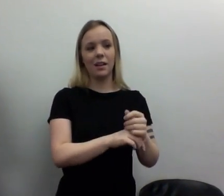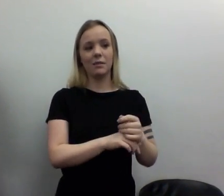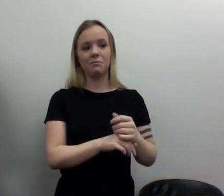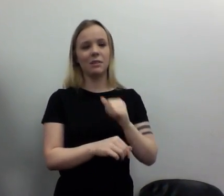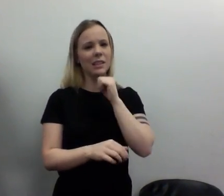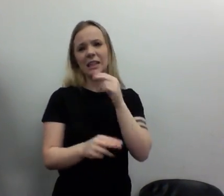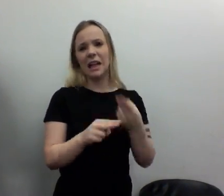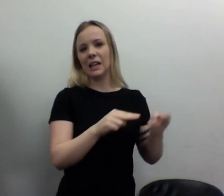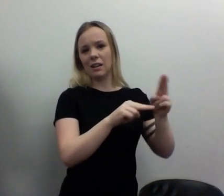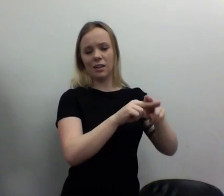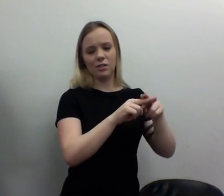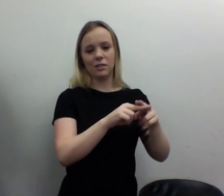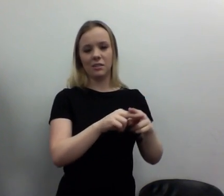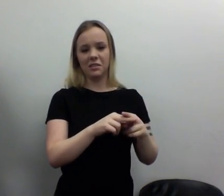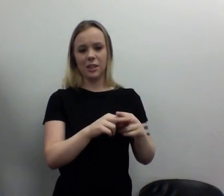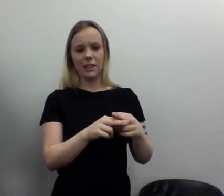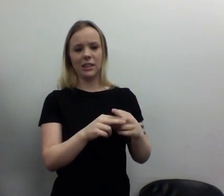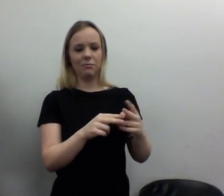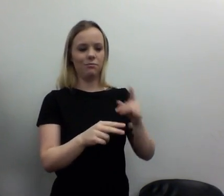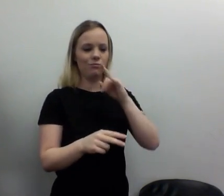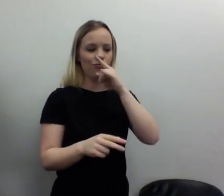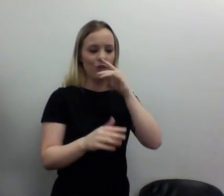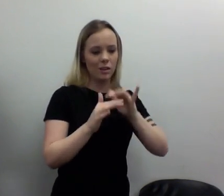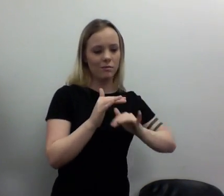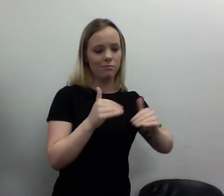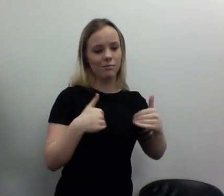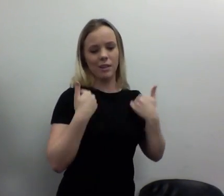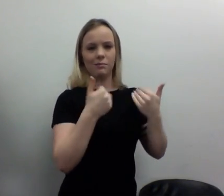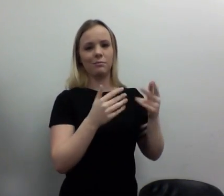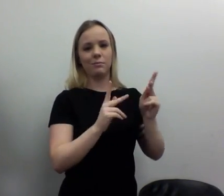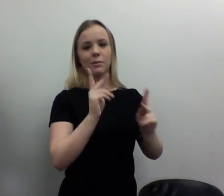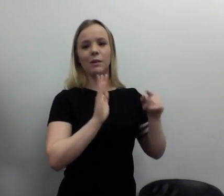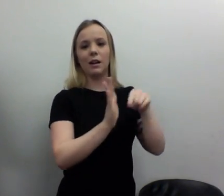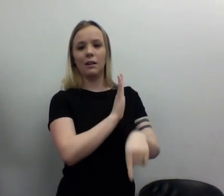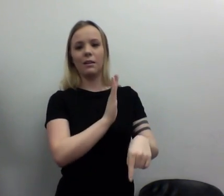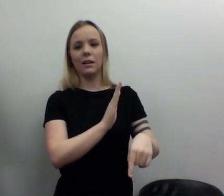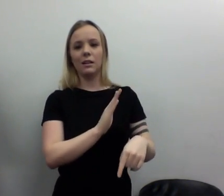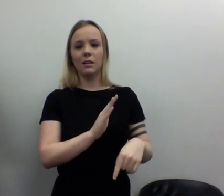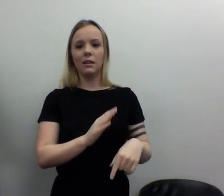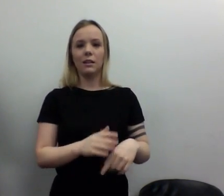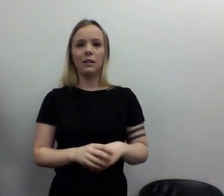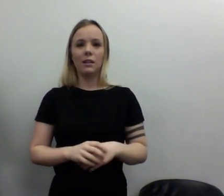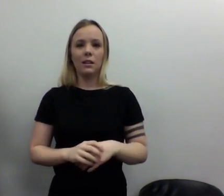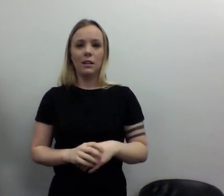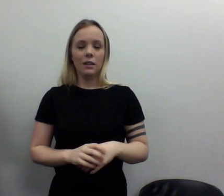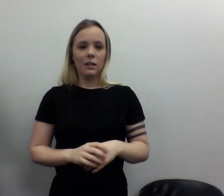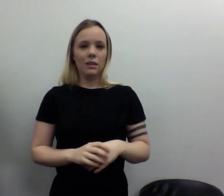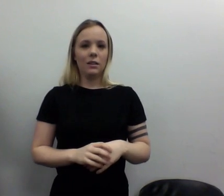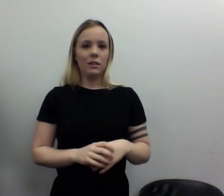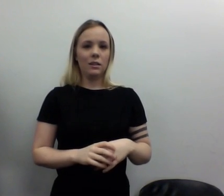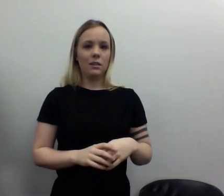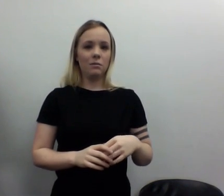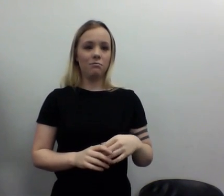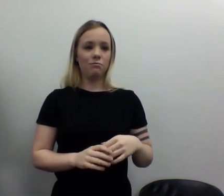juvenile homicides in Baltimore, or apparently in the nation, up to about 1986. Juveniles? The rate of juveniles